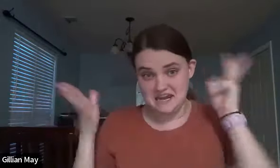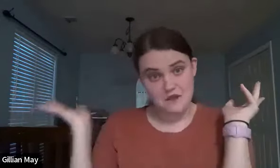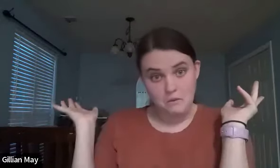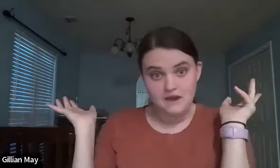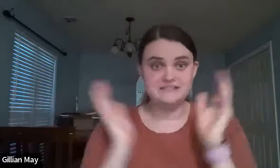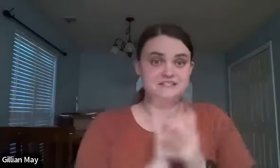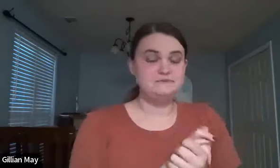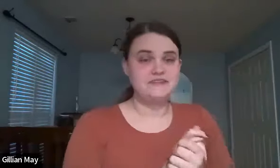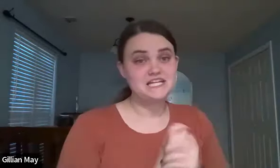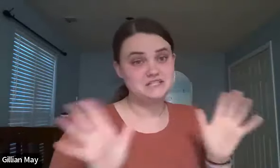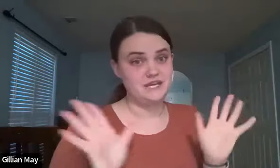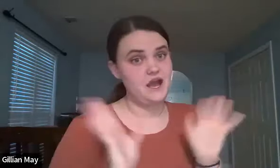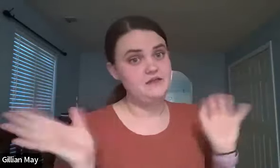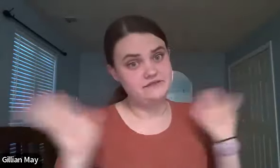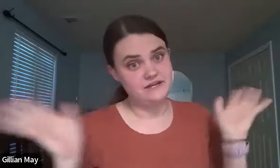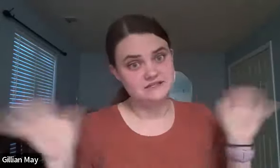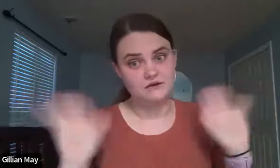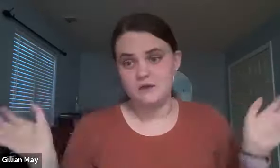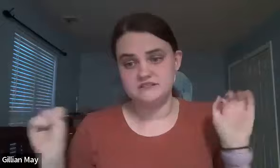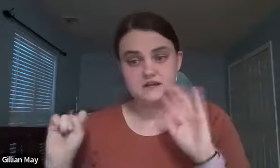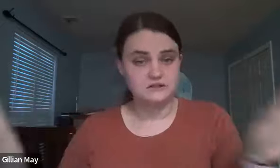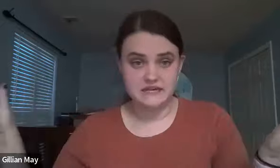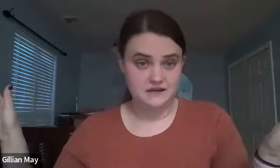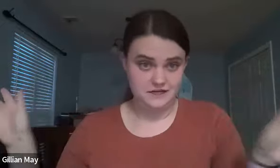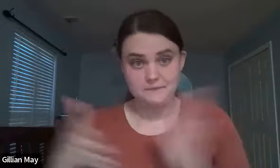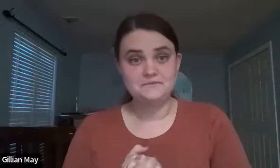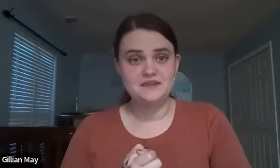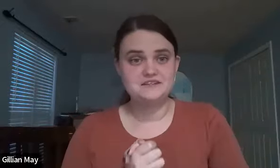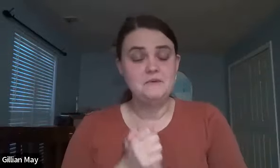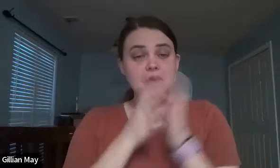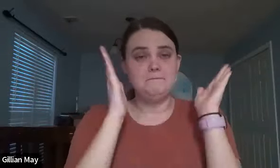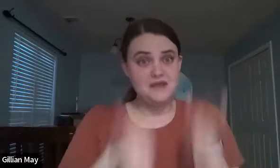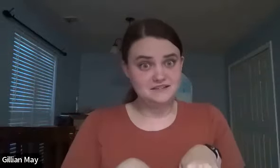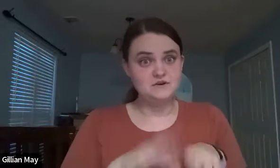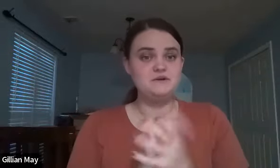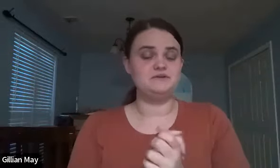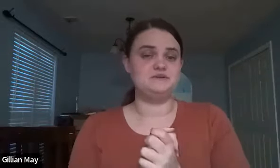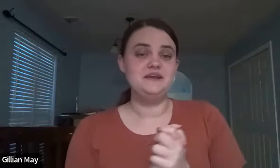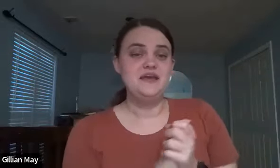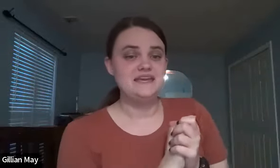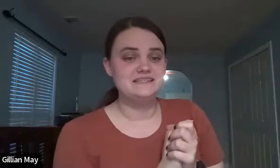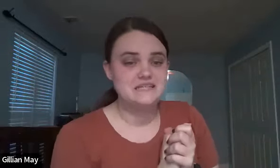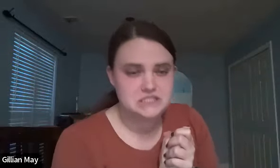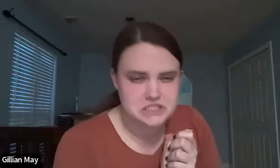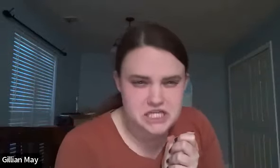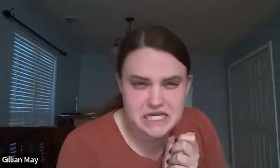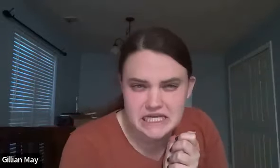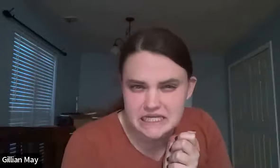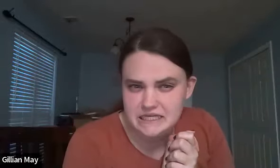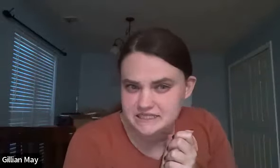if y'all wanted to, but that's just me. I love ASL. I will sign all day and every day. So back to what we were doing is Janine. Is it